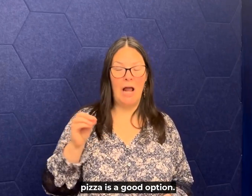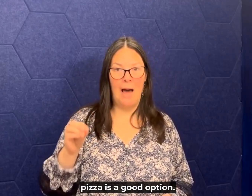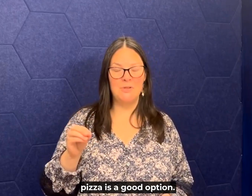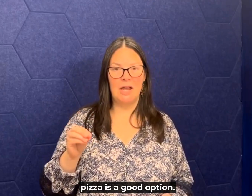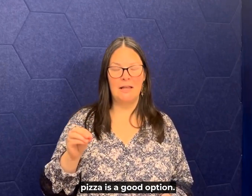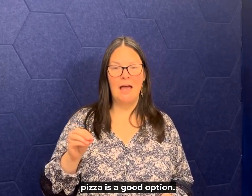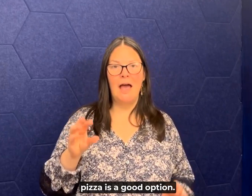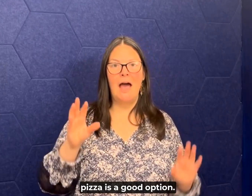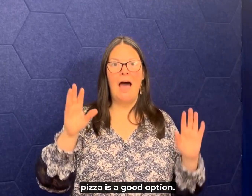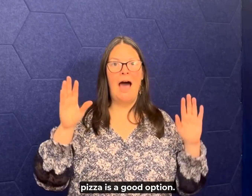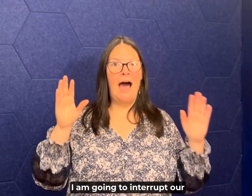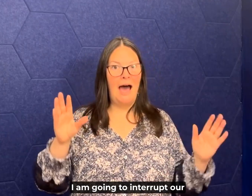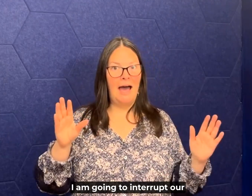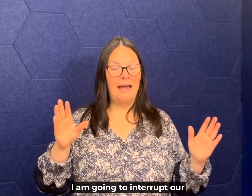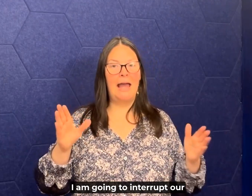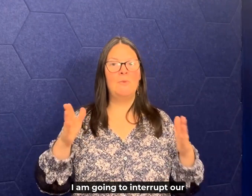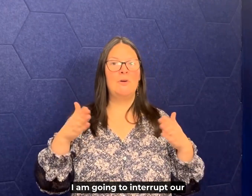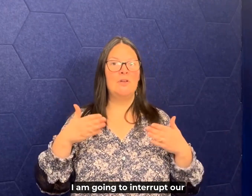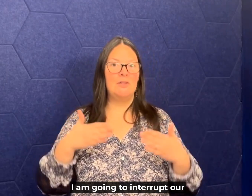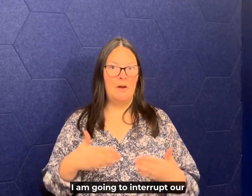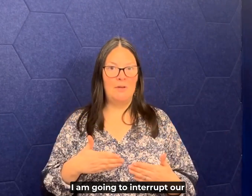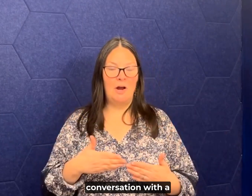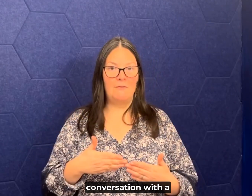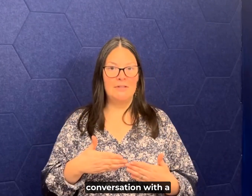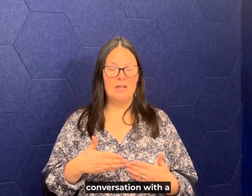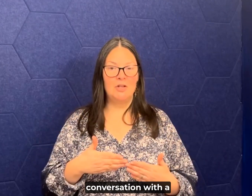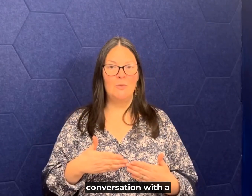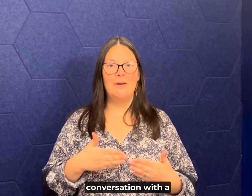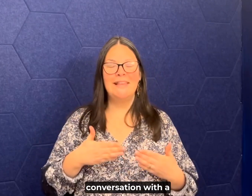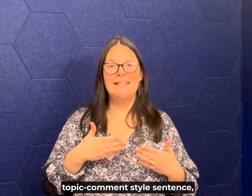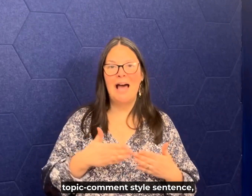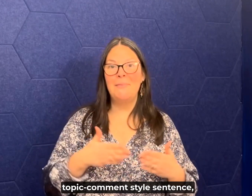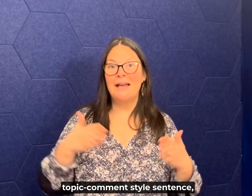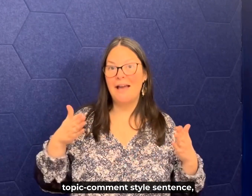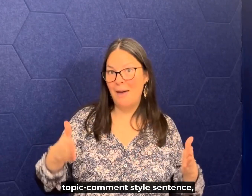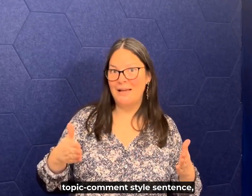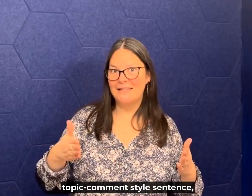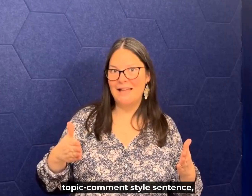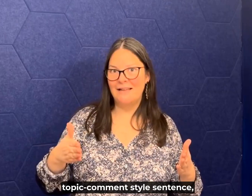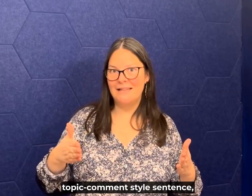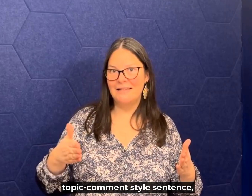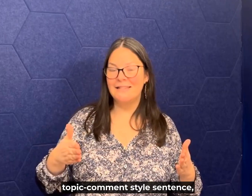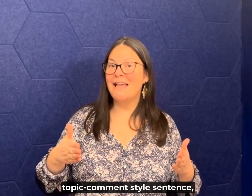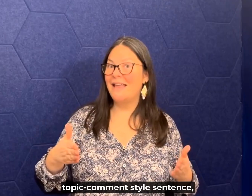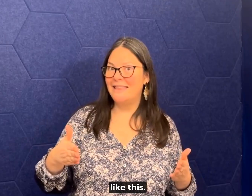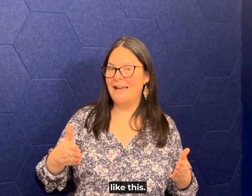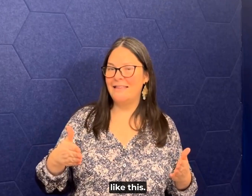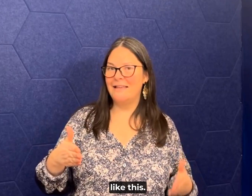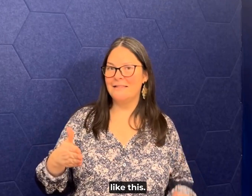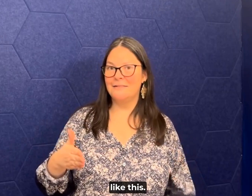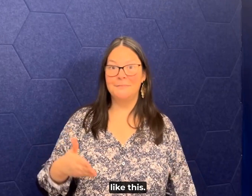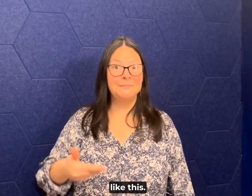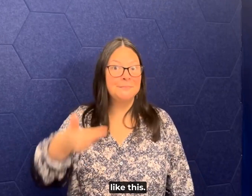option. I am going to interrupt our conversation with a topic-comment style sentence like this.